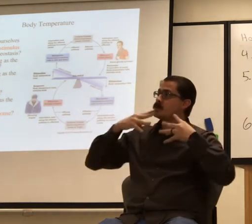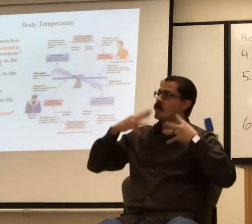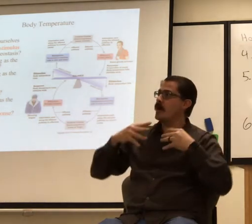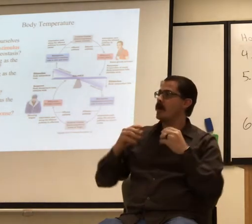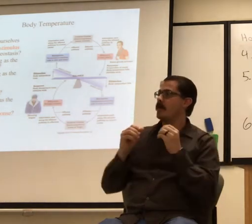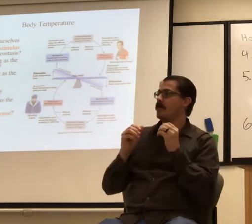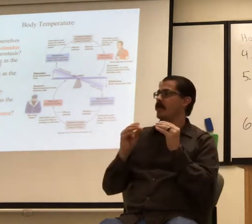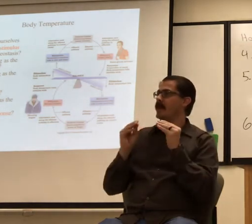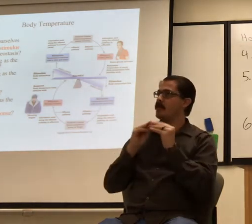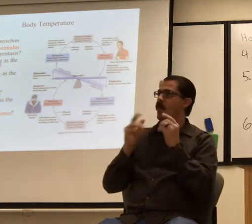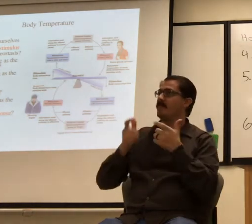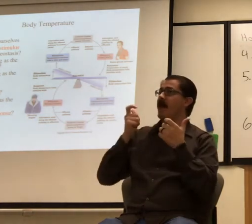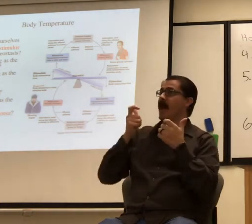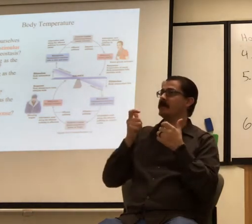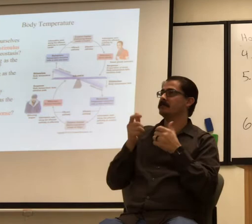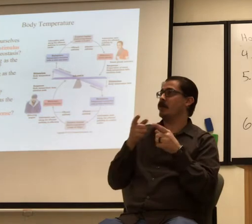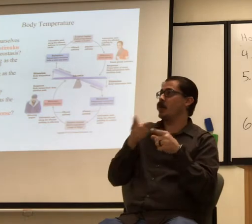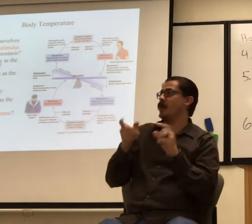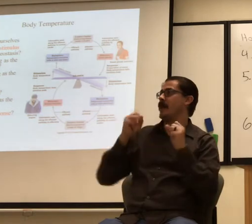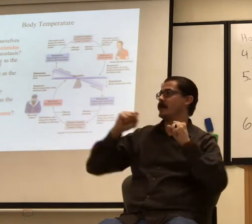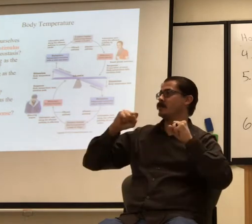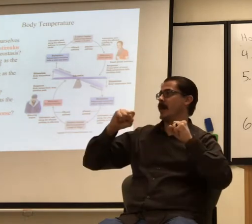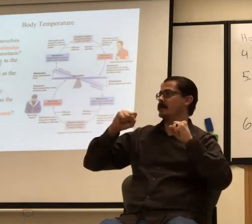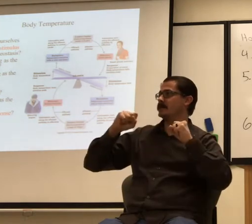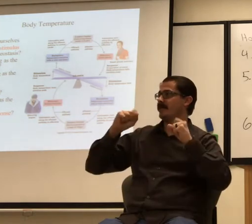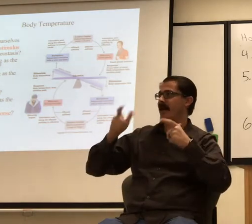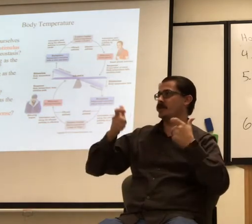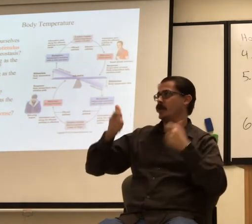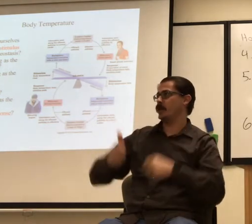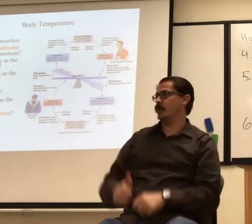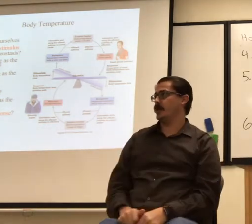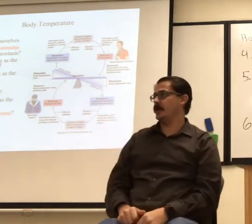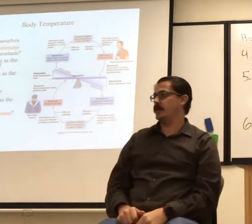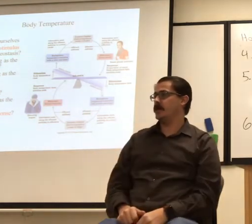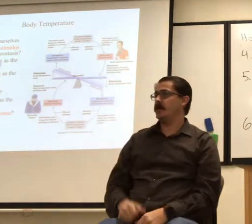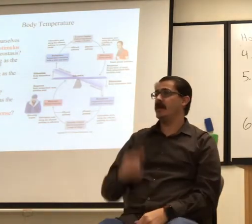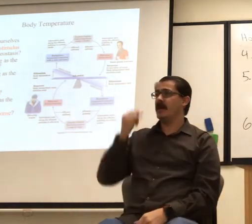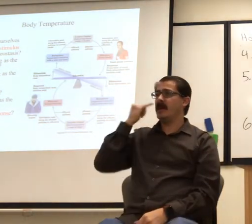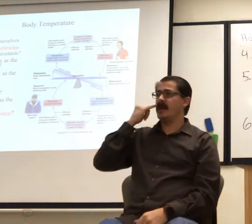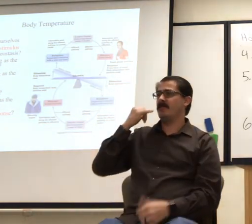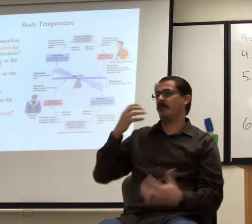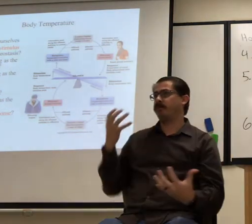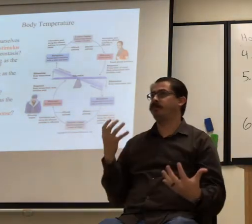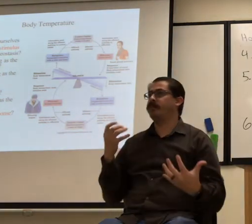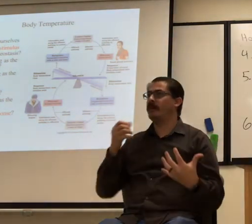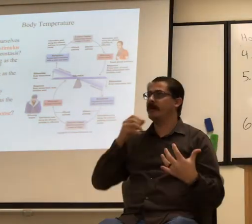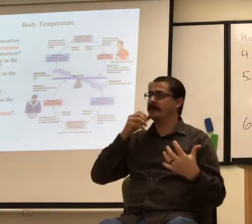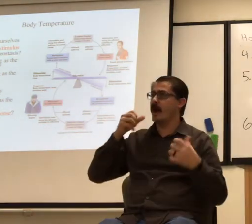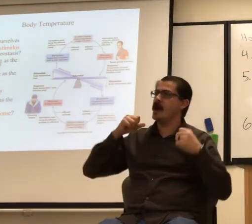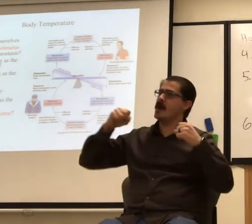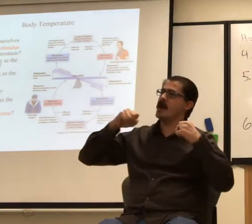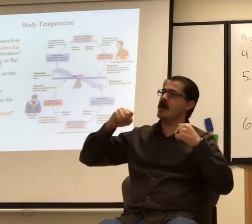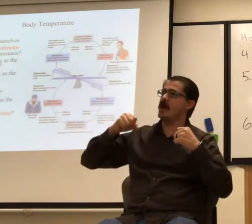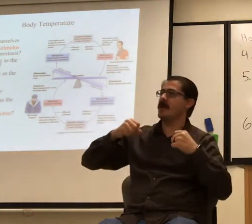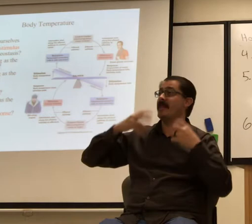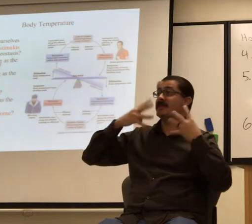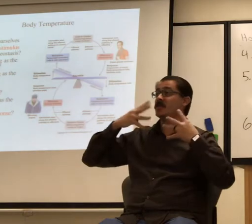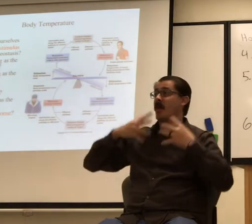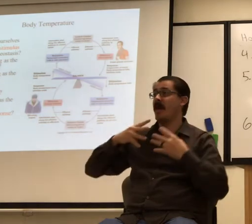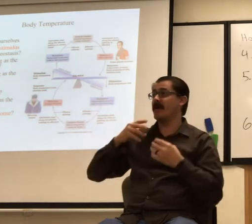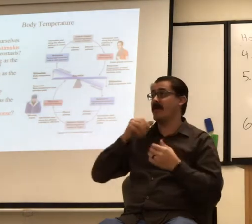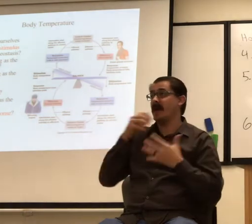sooner within the bout of exercise. Okay, unfit people sweat less. Okay,